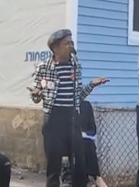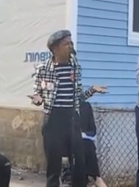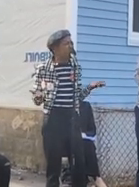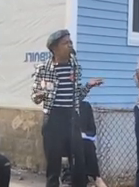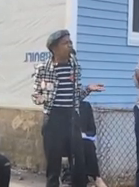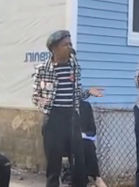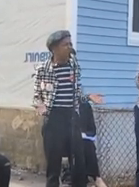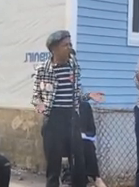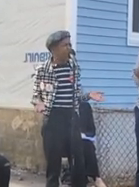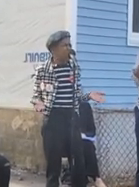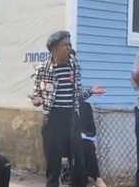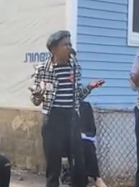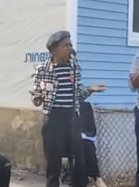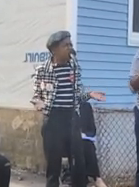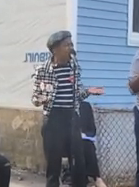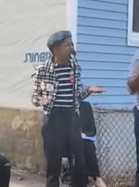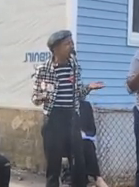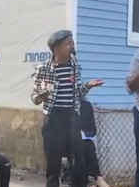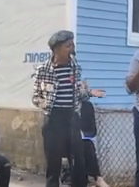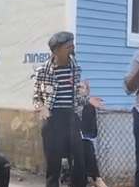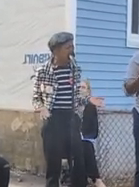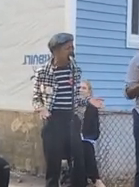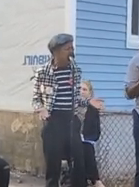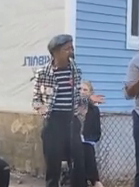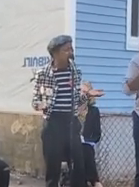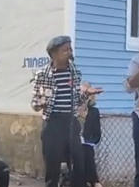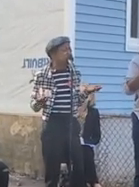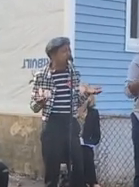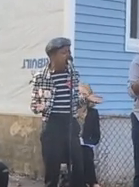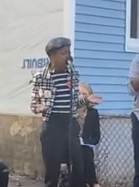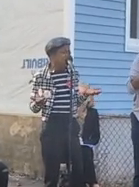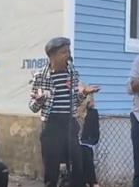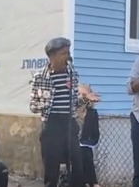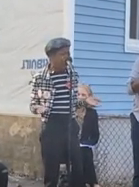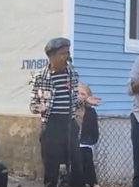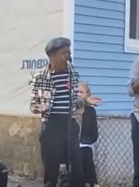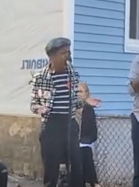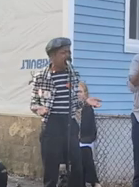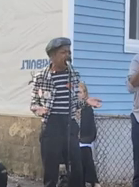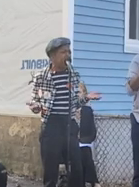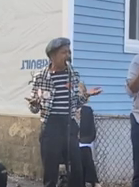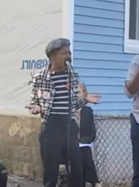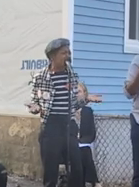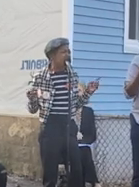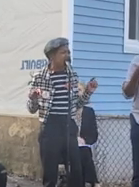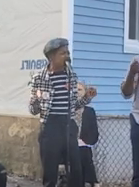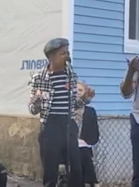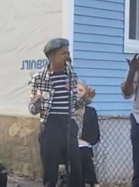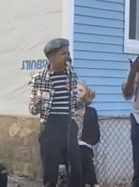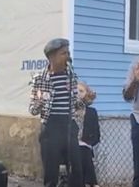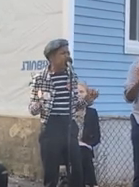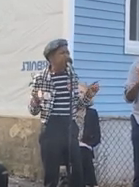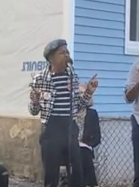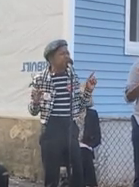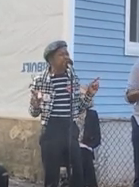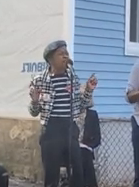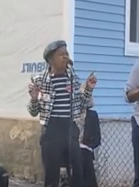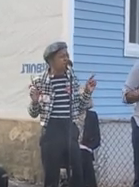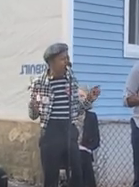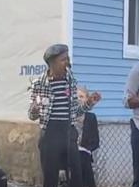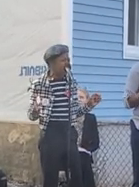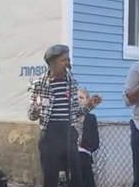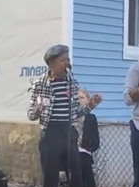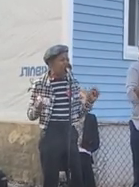family, and we pray that this helps others, because it's very, very important that others in their family that